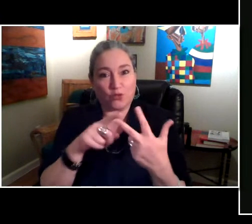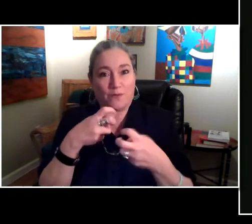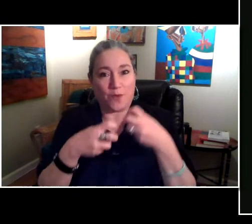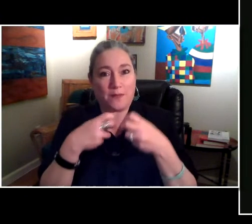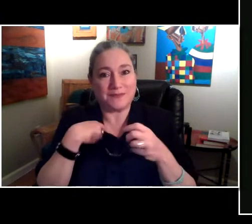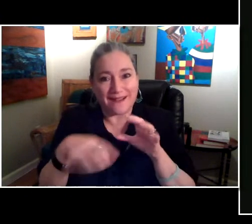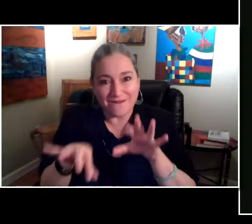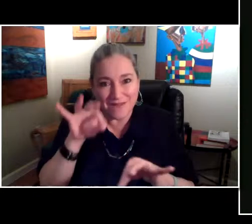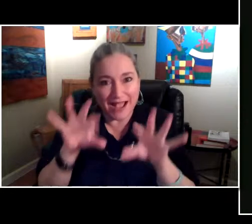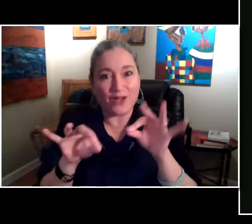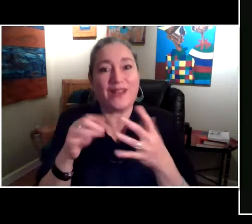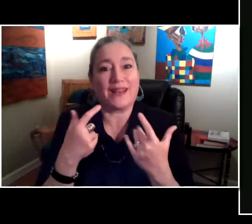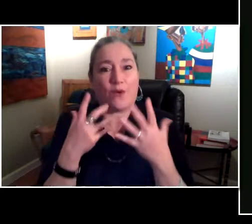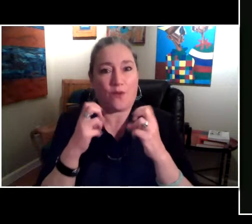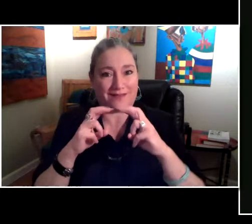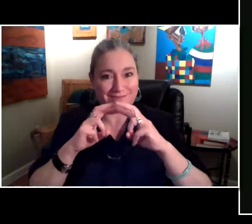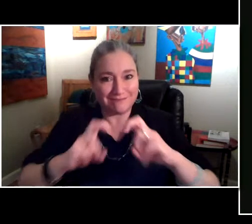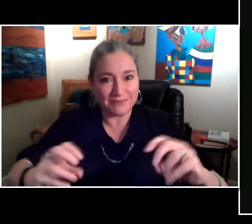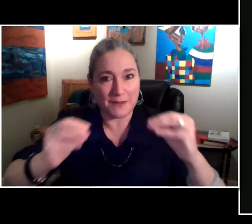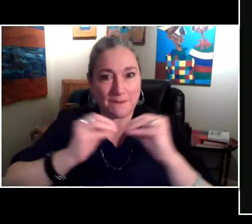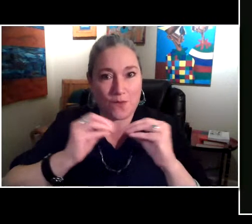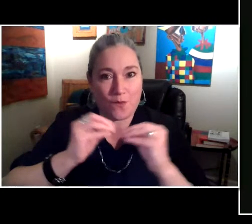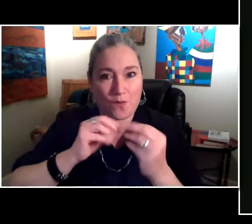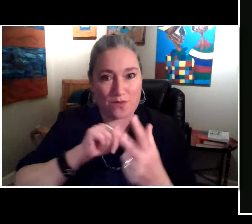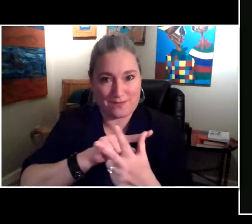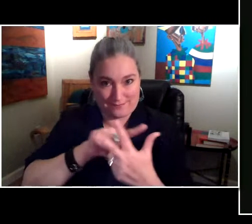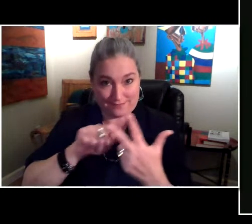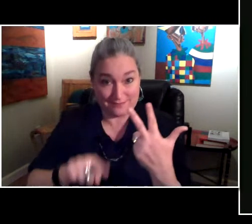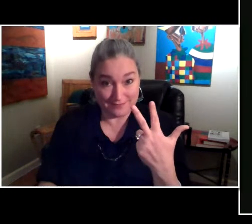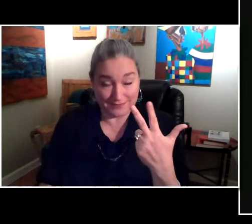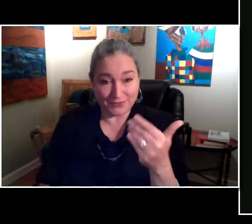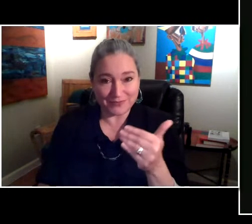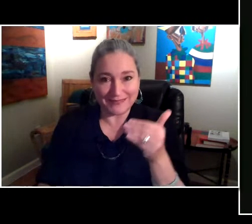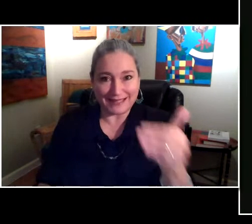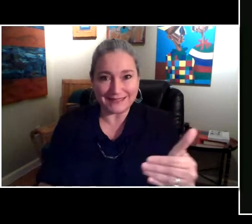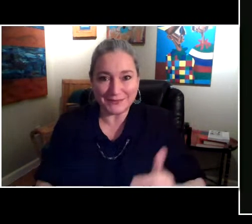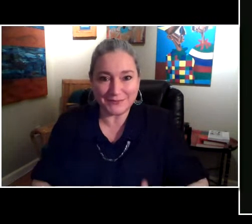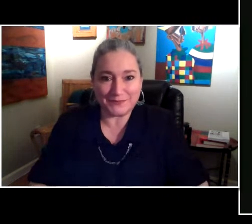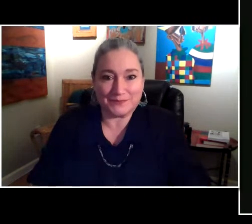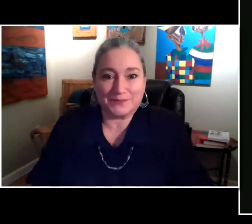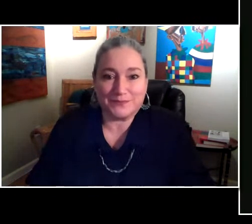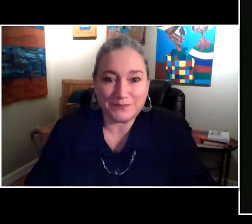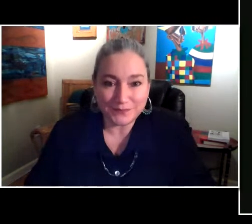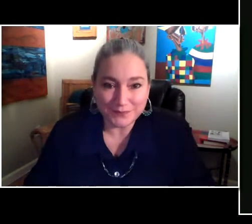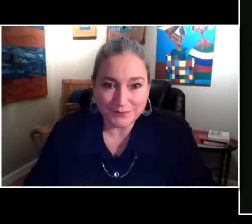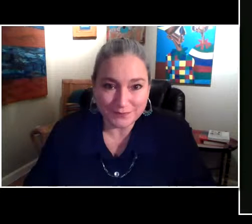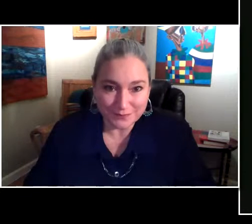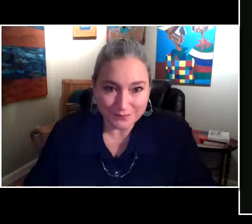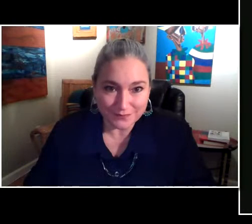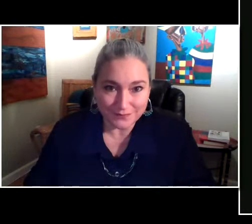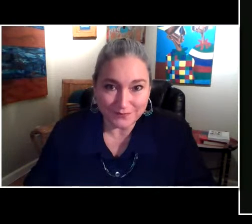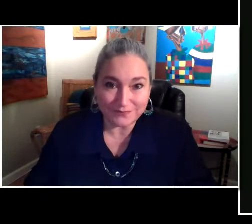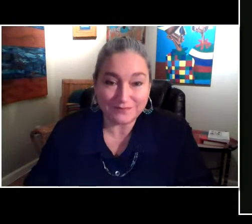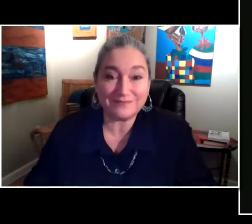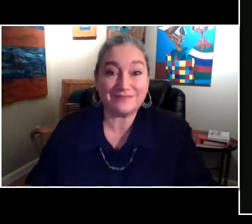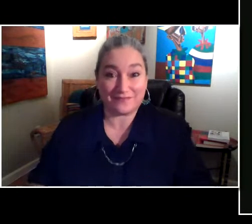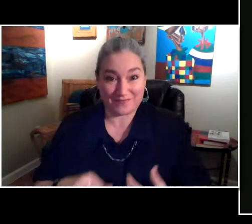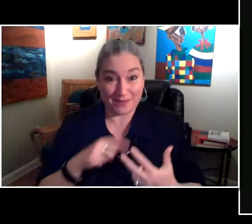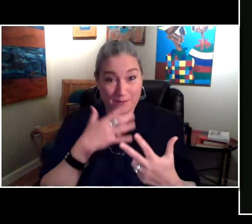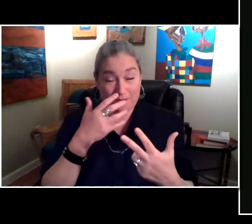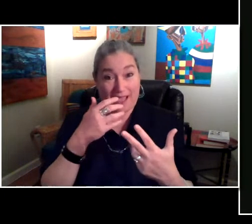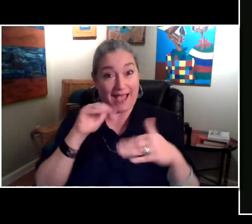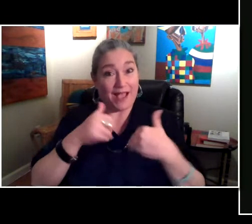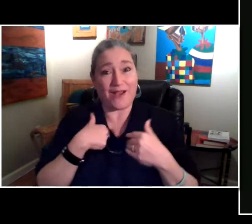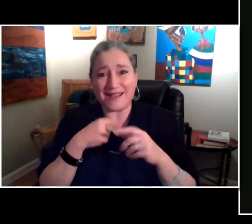in the process of screening and support for newborn children? So those are the 3 problems that were identified that I want to explore